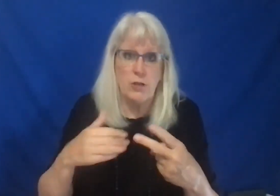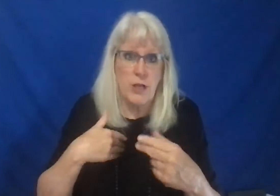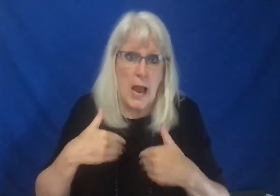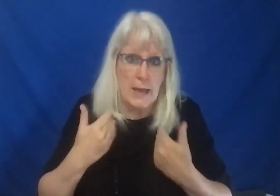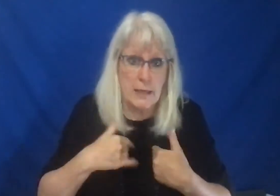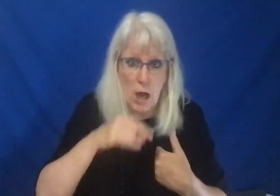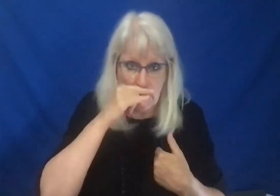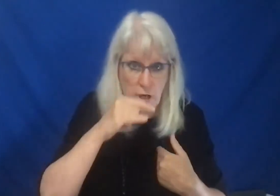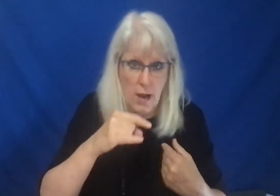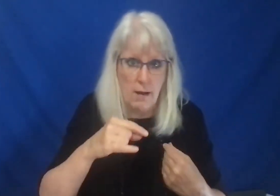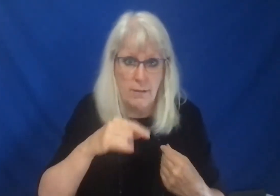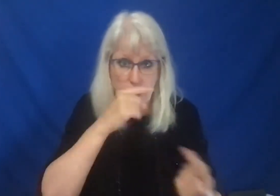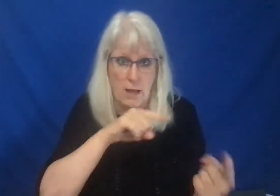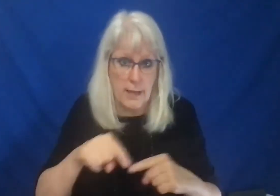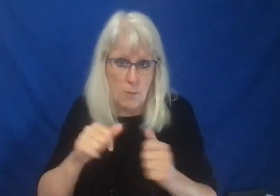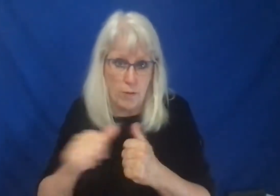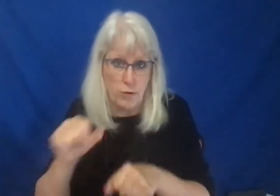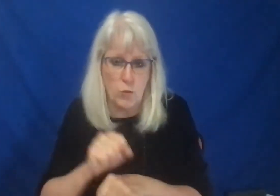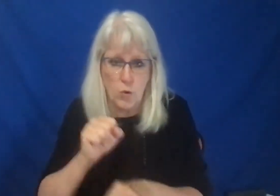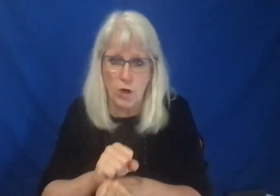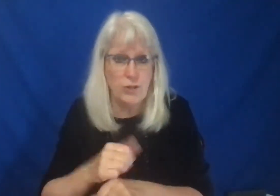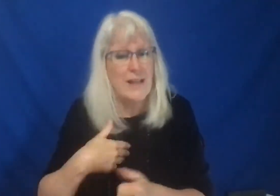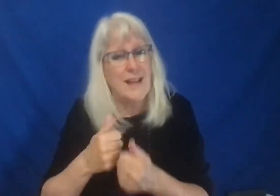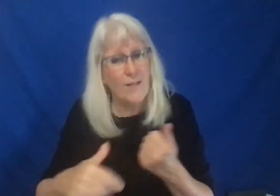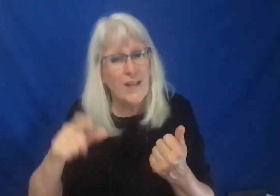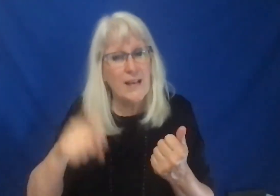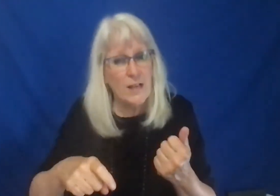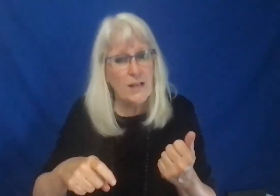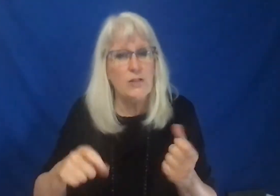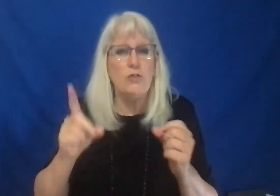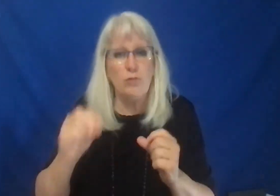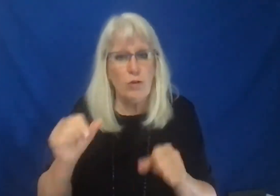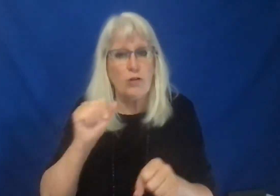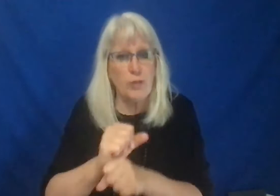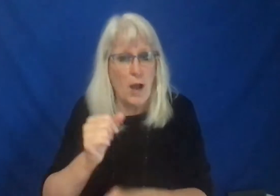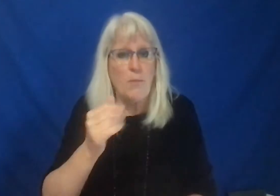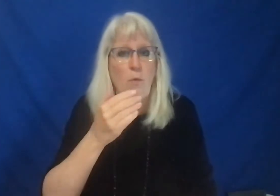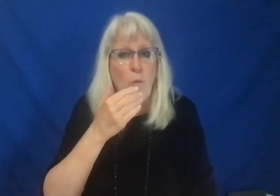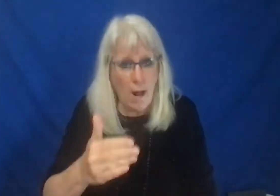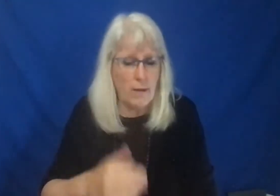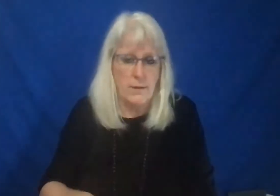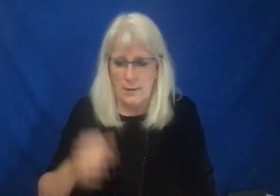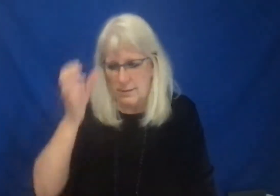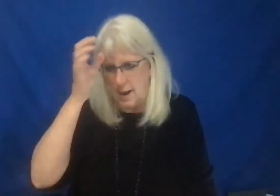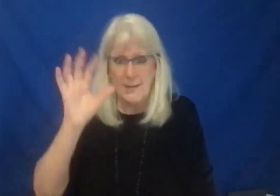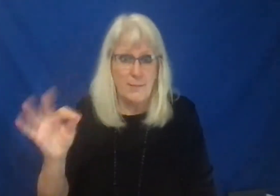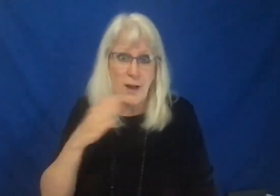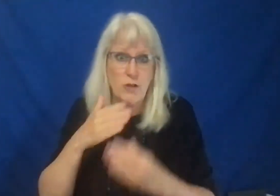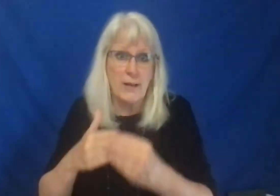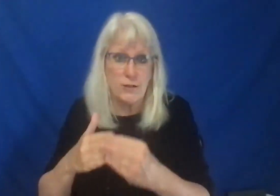here, you know, she has everything that she needs in order to be able to do the job well. Concept 9, good leadership, doing what my higher powers will for me